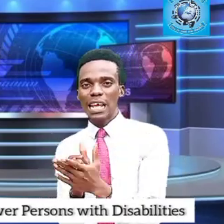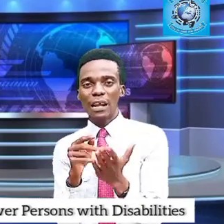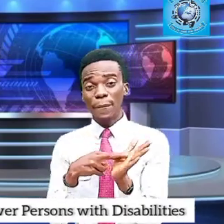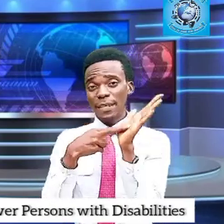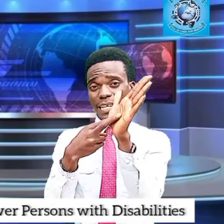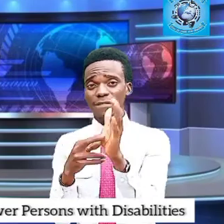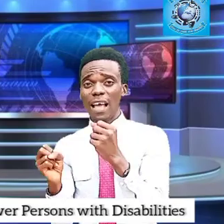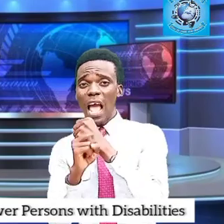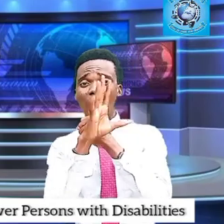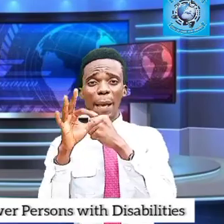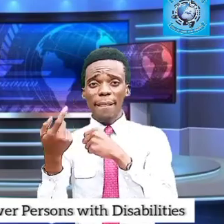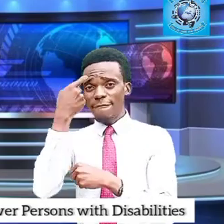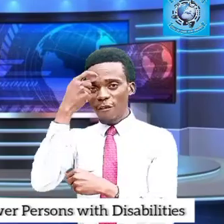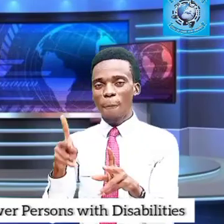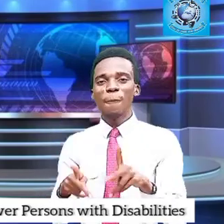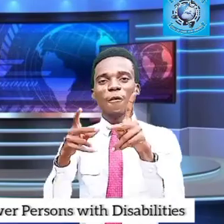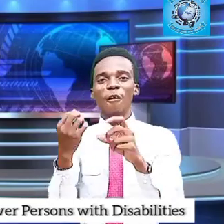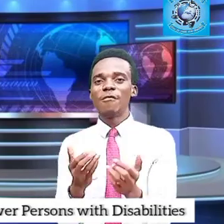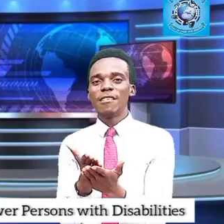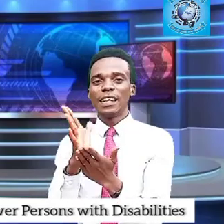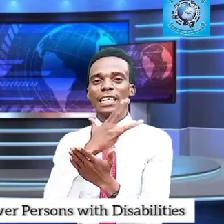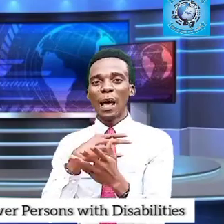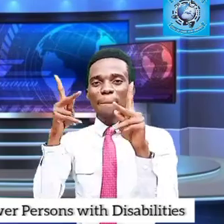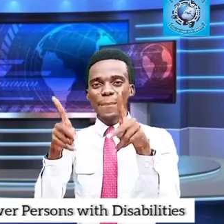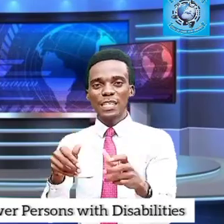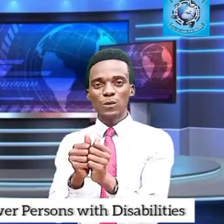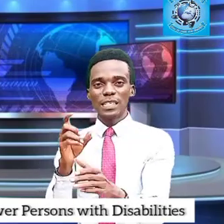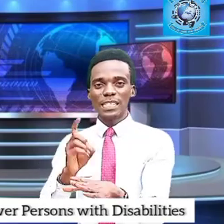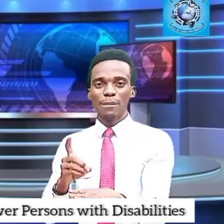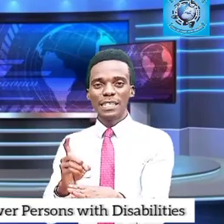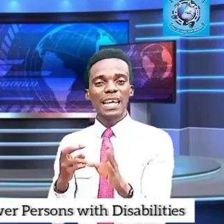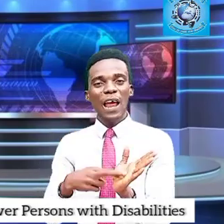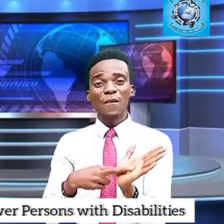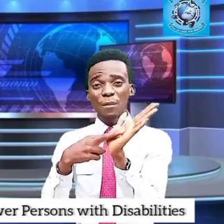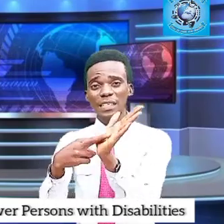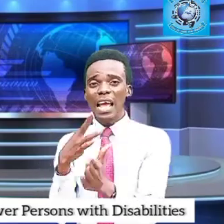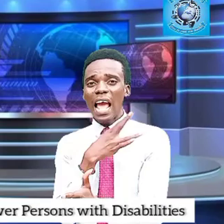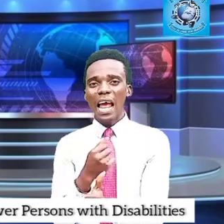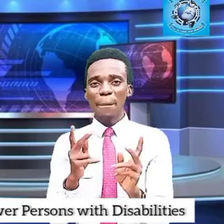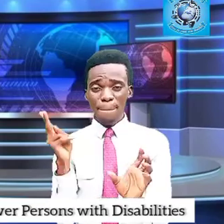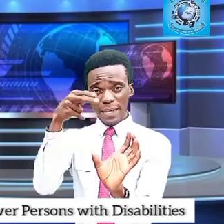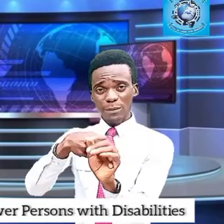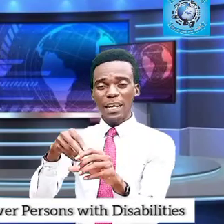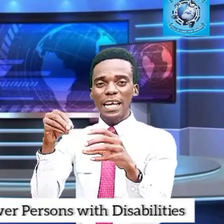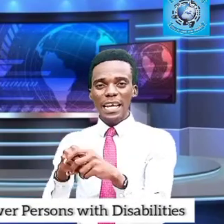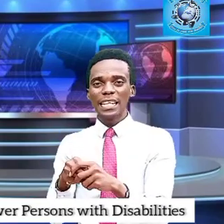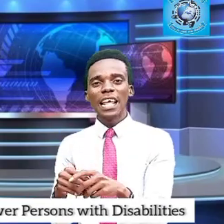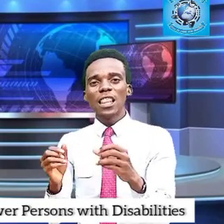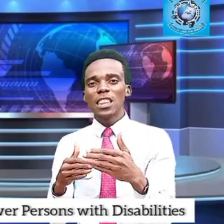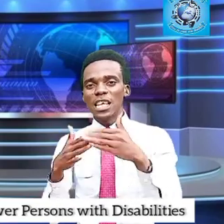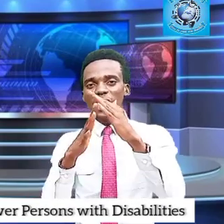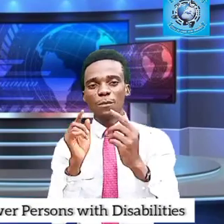the promotion of rights and persons with disabilities, their representation and participation in